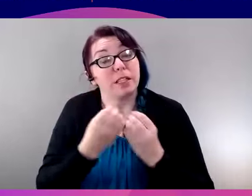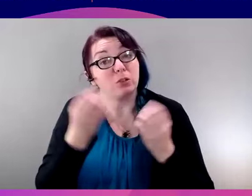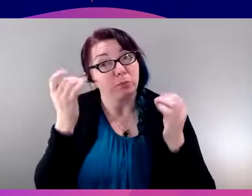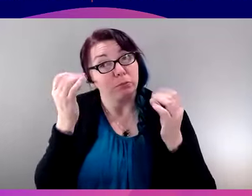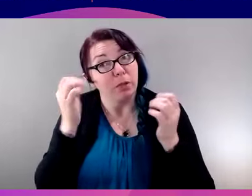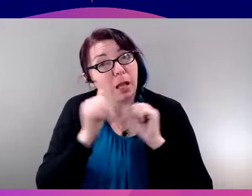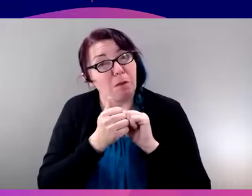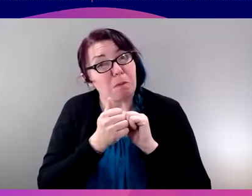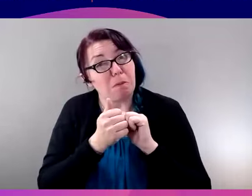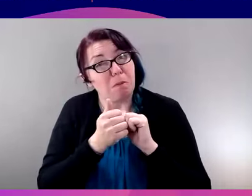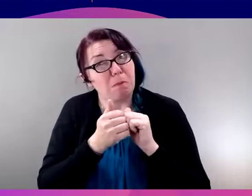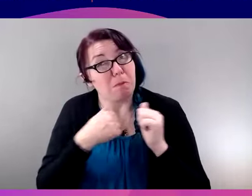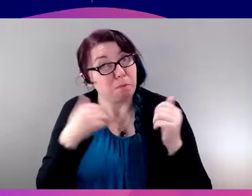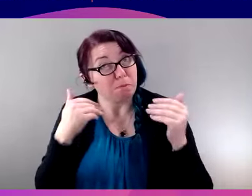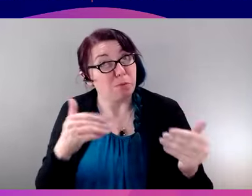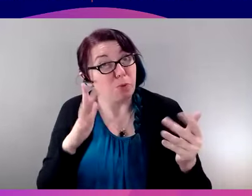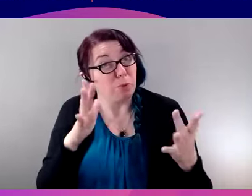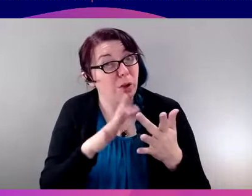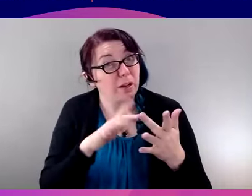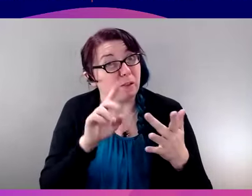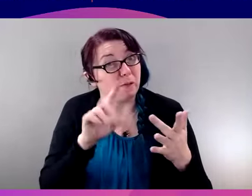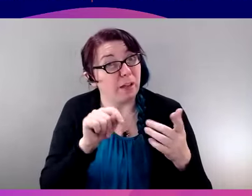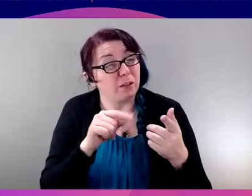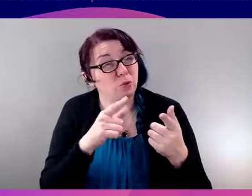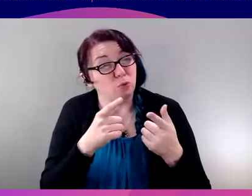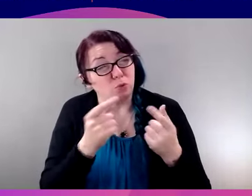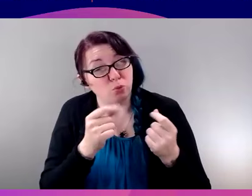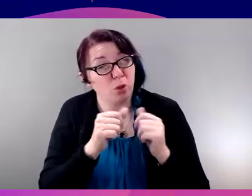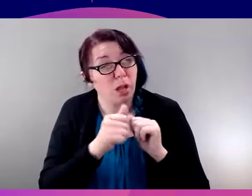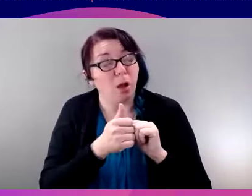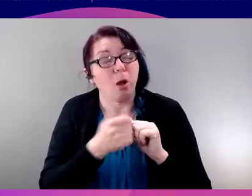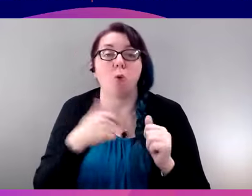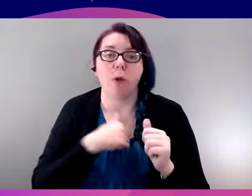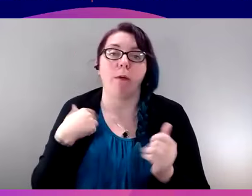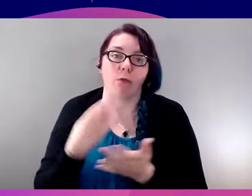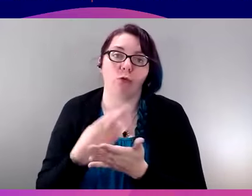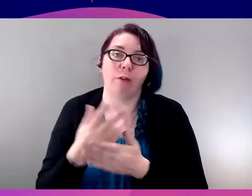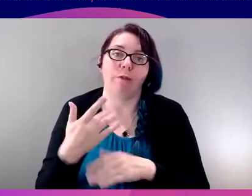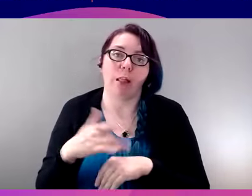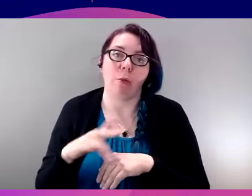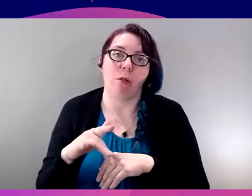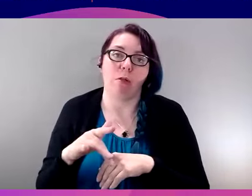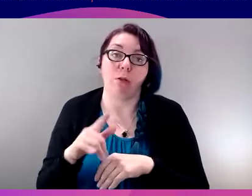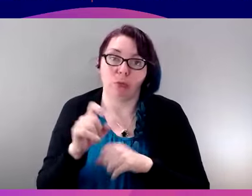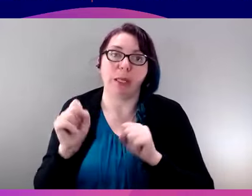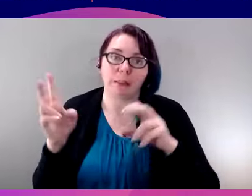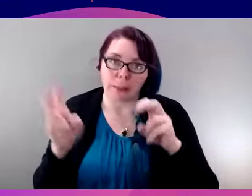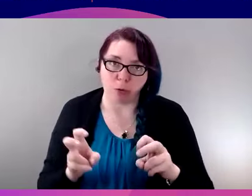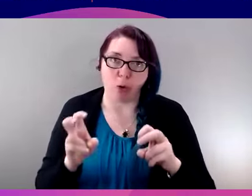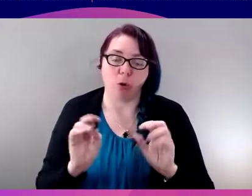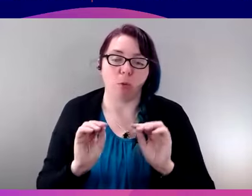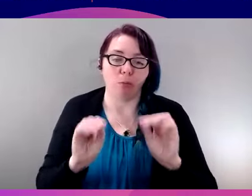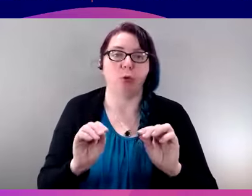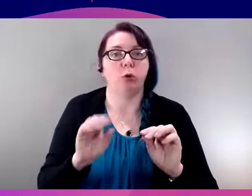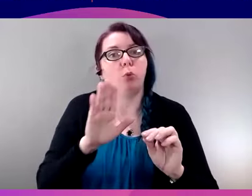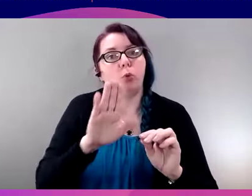awareness resources that you can download from our website, put your logo on, and take to the clinic in a way of building that relationship, because